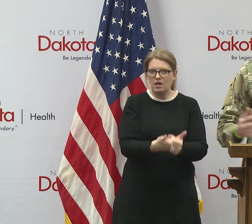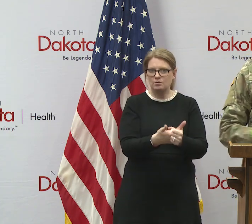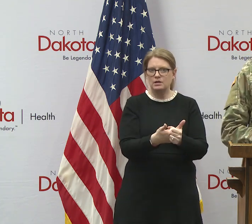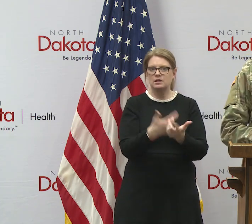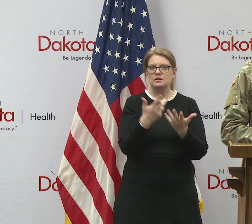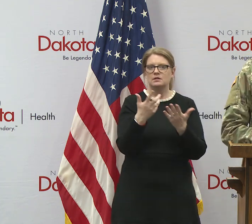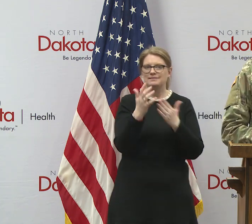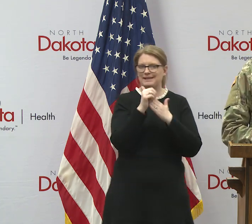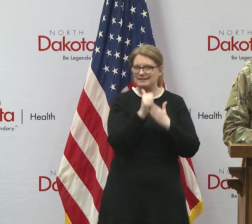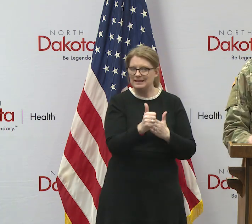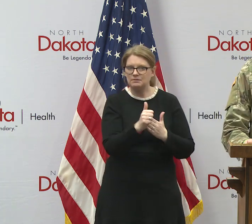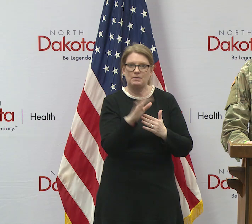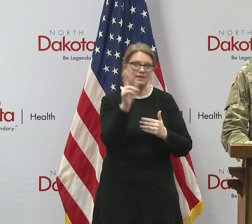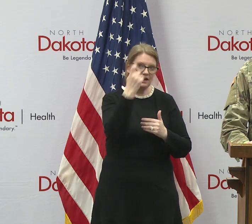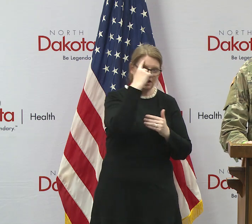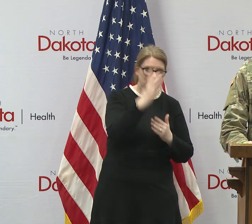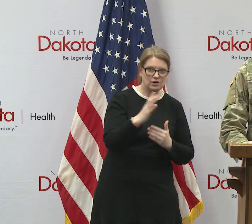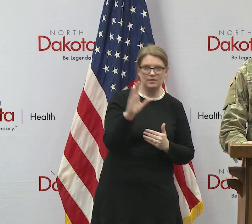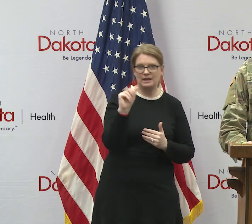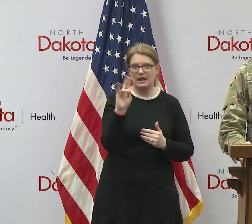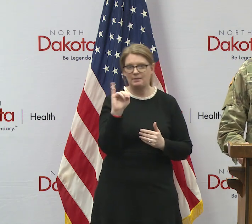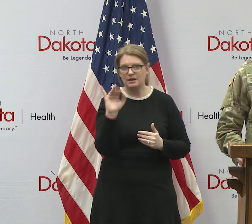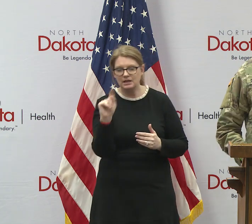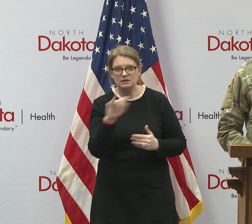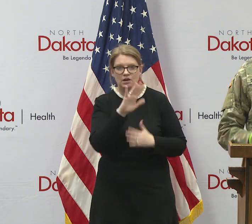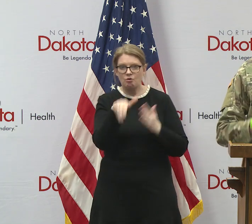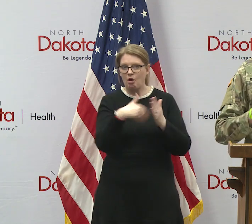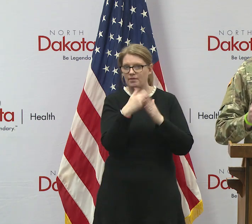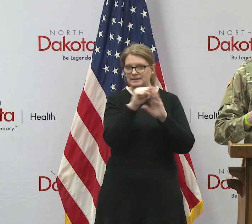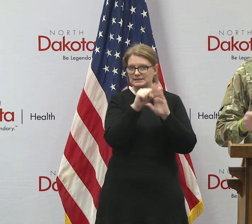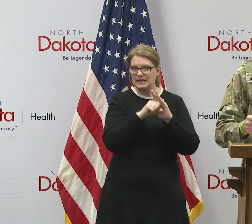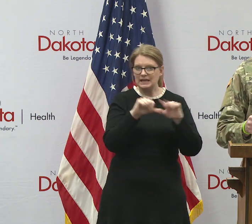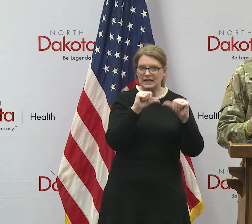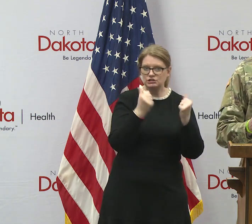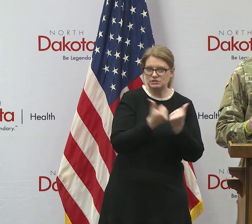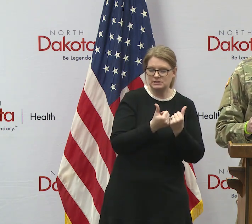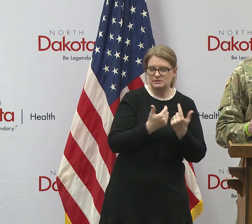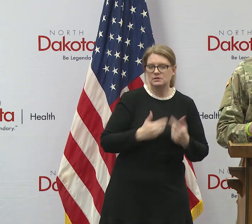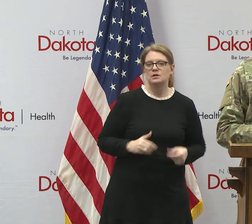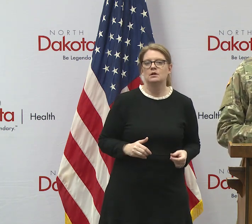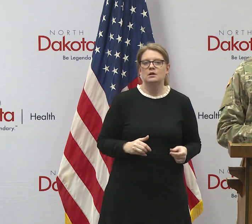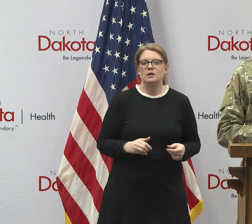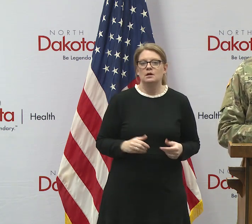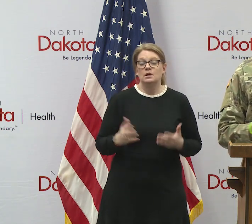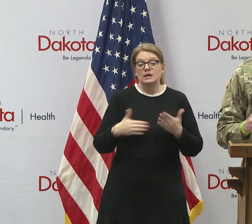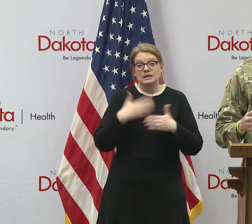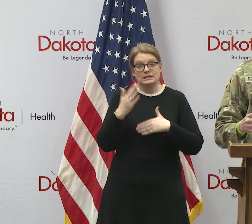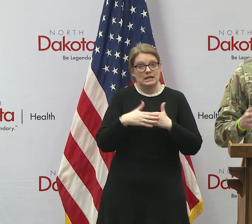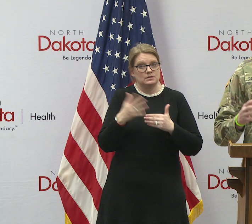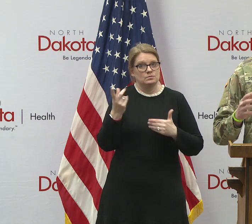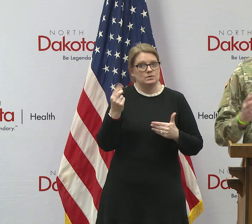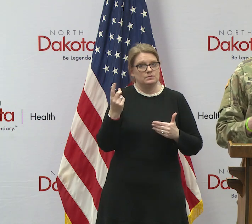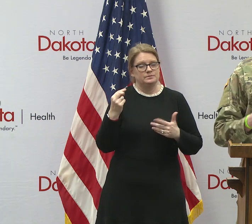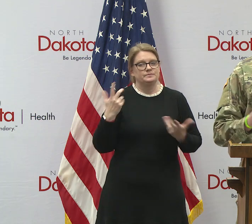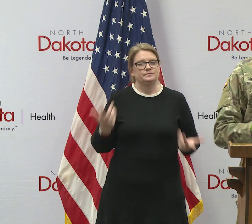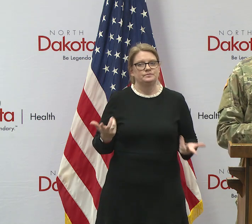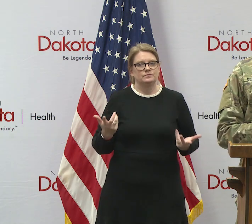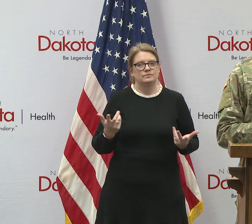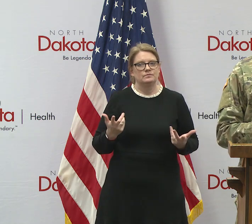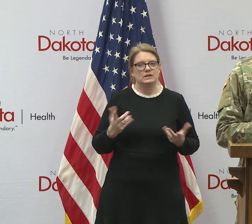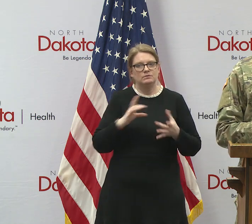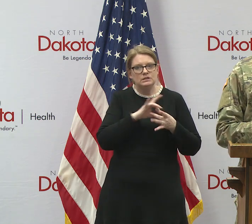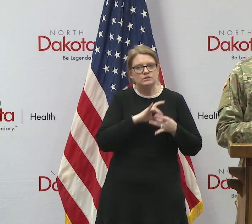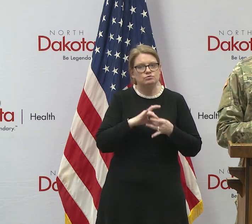the cabinet and all of our state agencies. So the next step is to make sure that we are doing joint